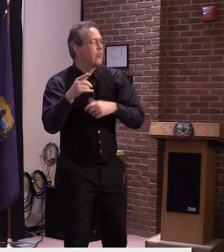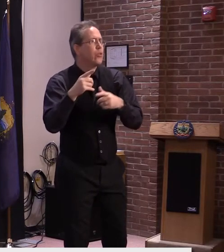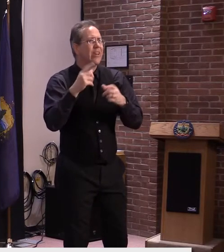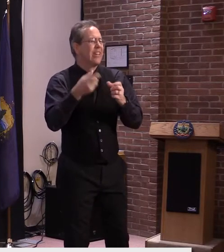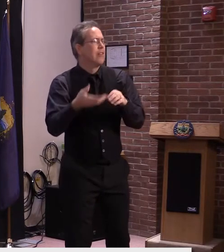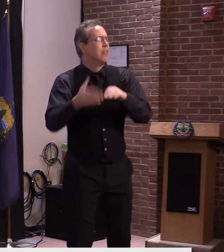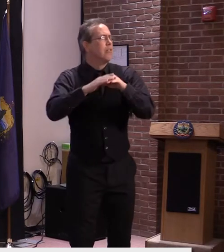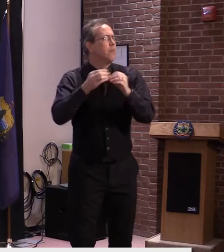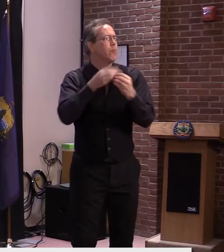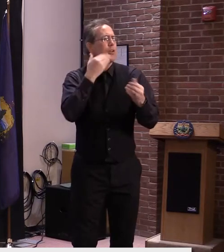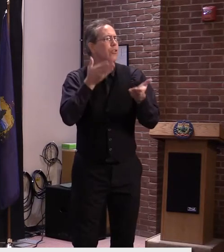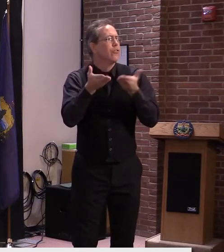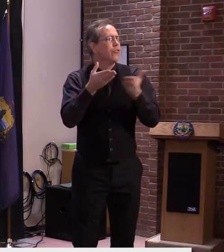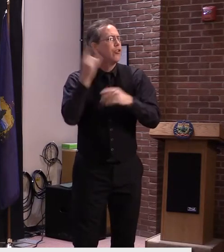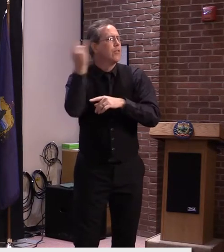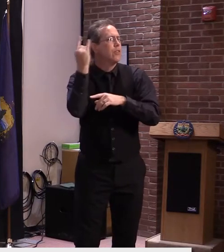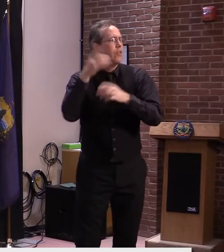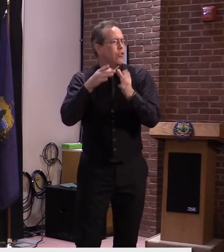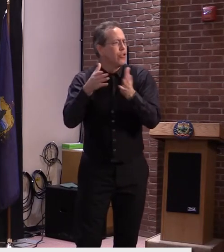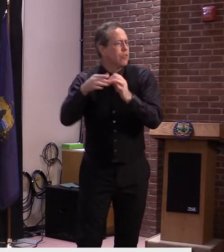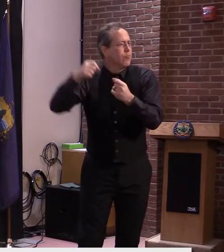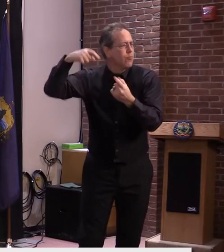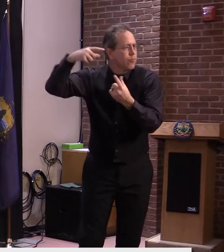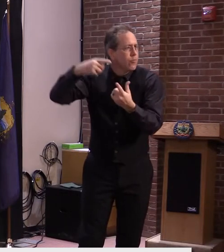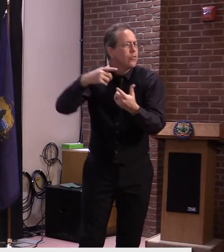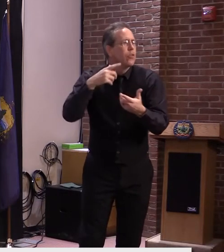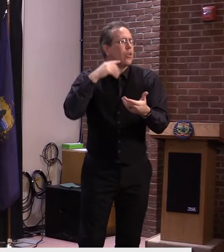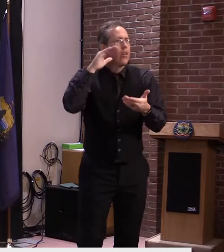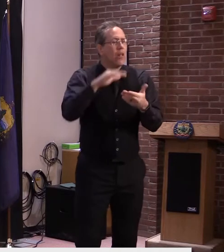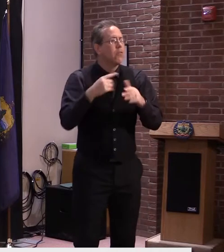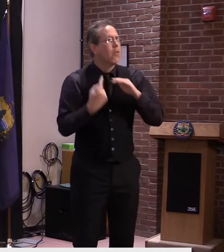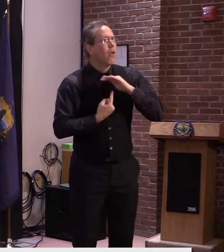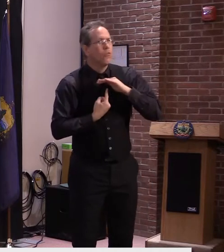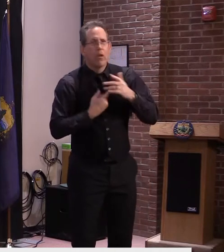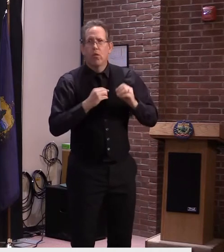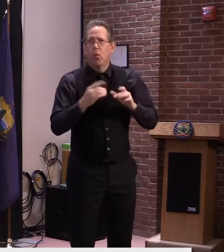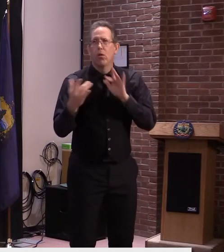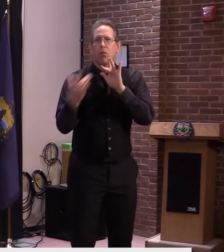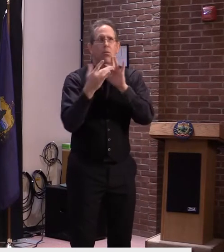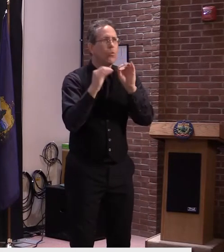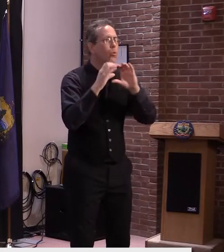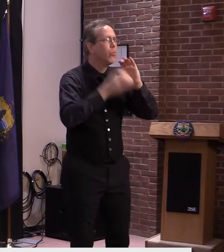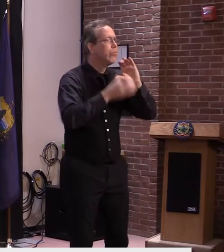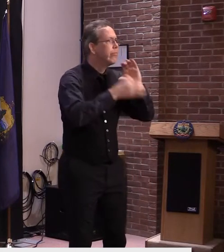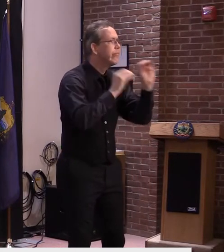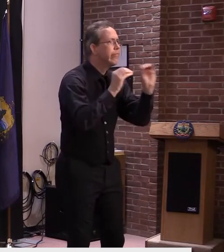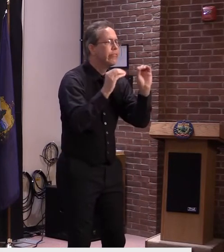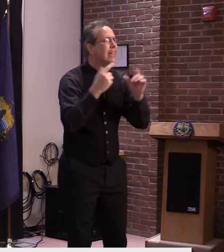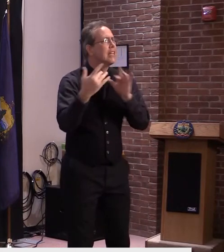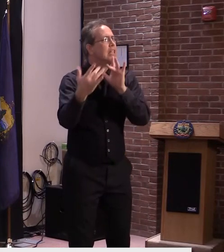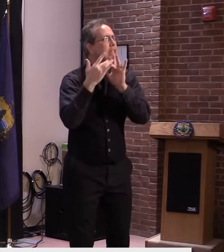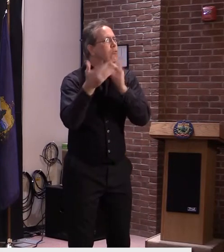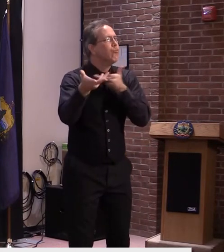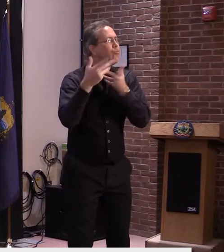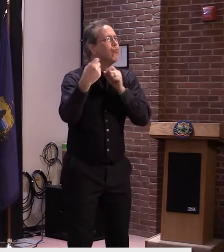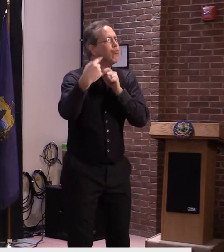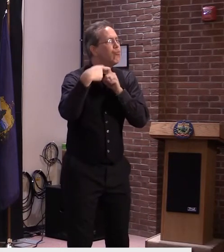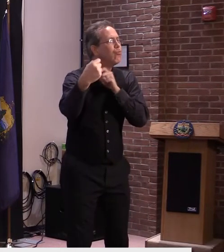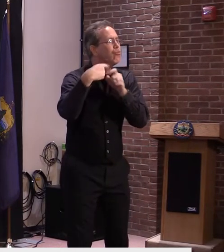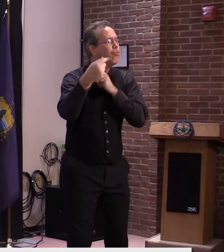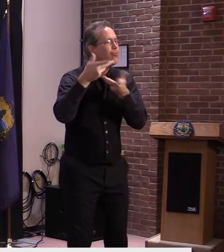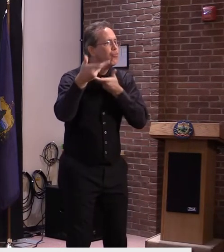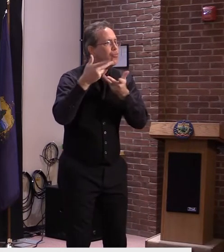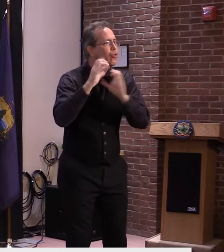reduce isolation, which has been a key factor for improving and maintaining mental health. Cellular service is also critical